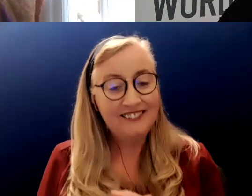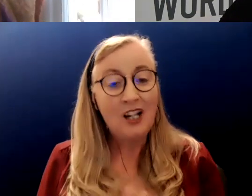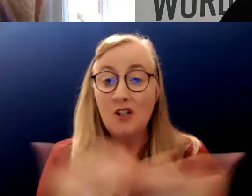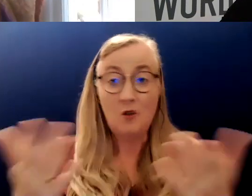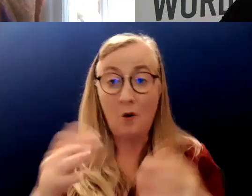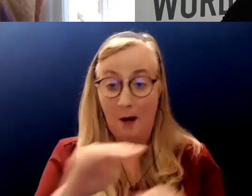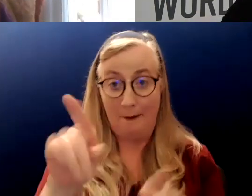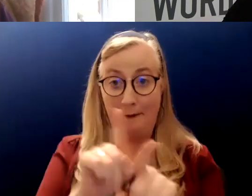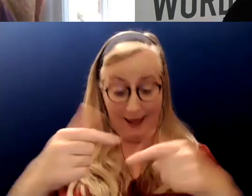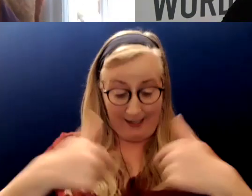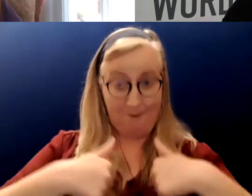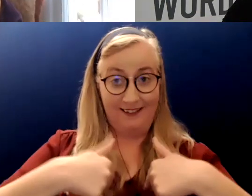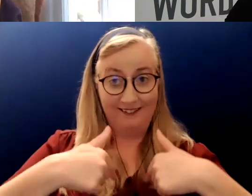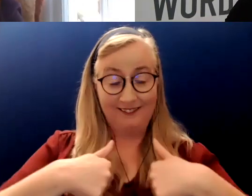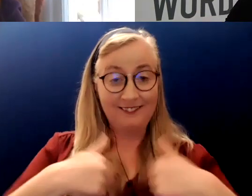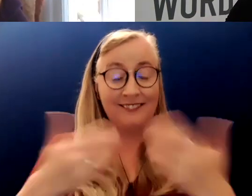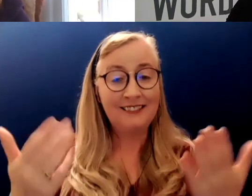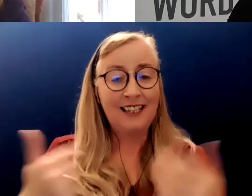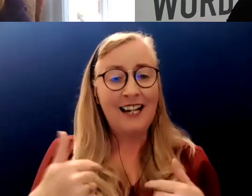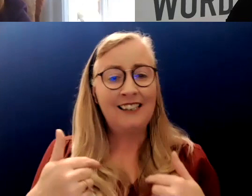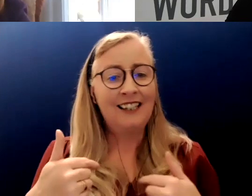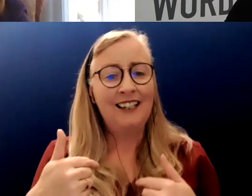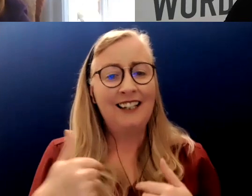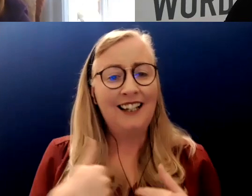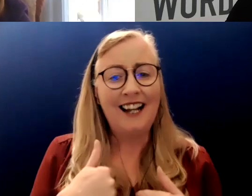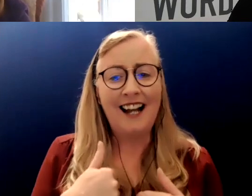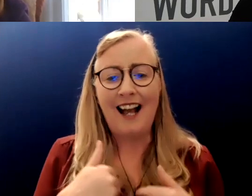me, people who unwittingly blunder in